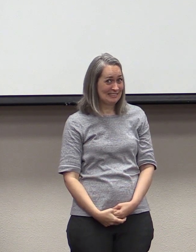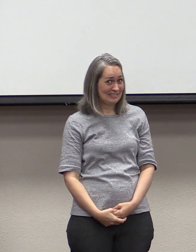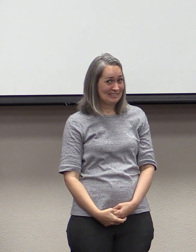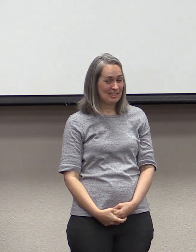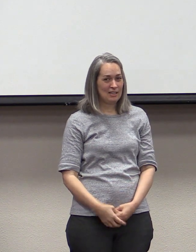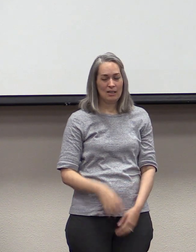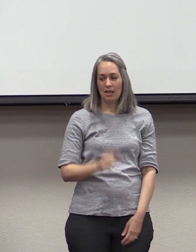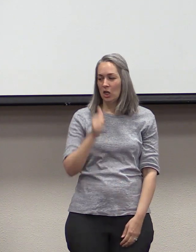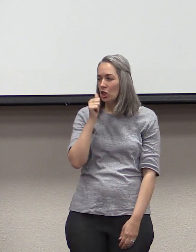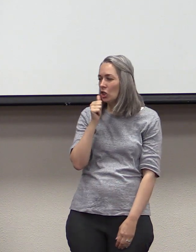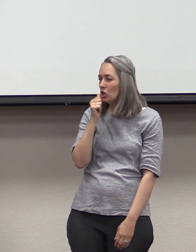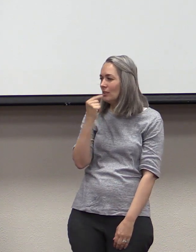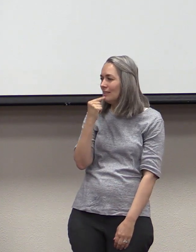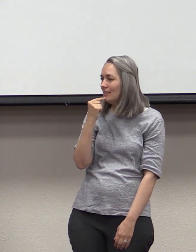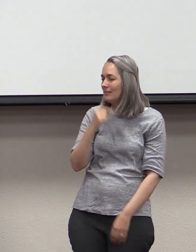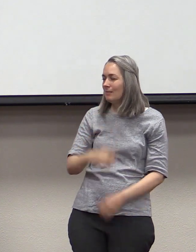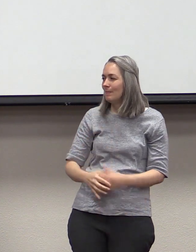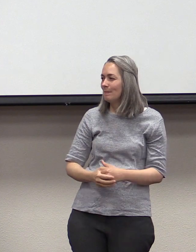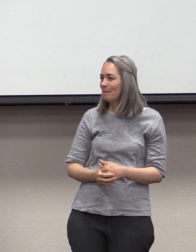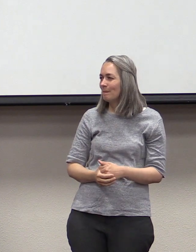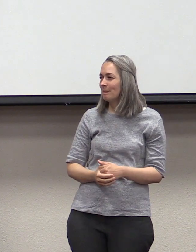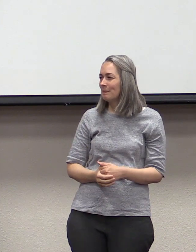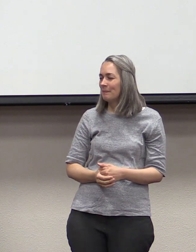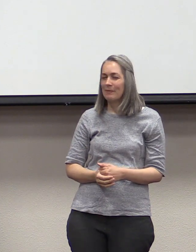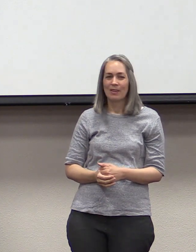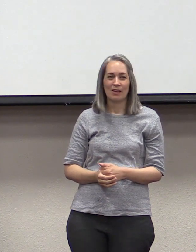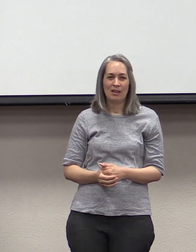Another girl says,